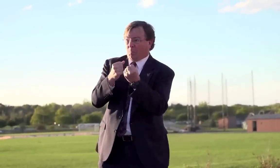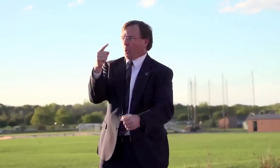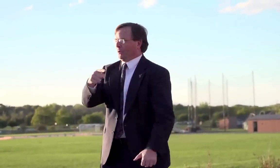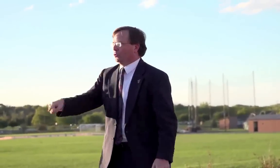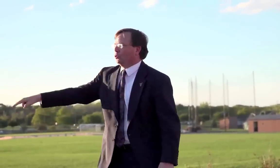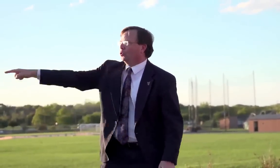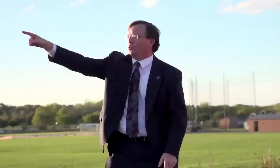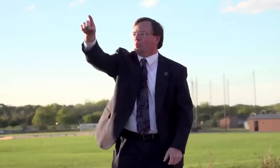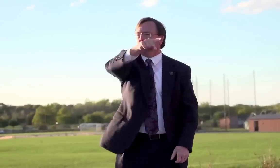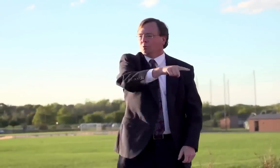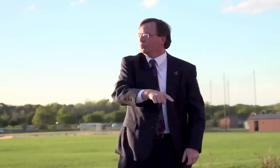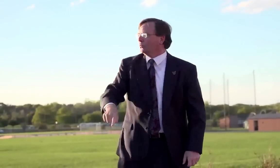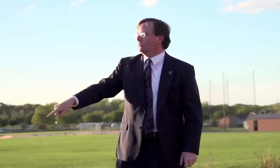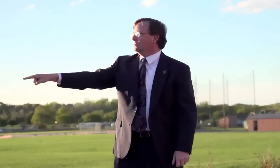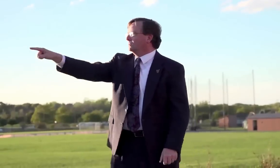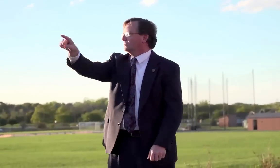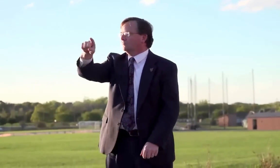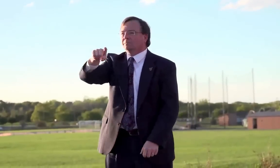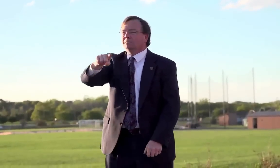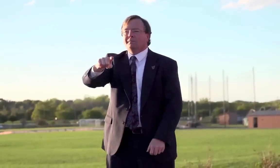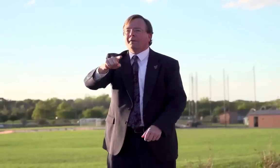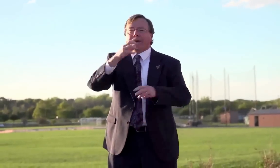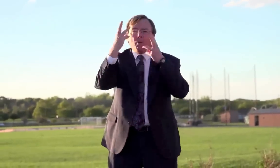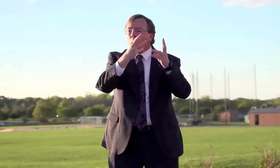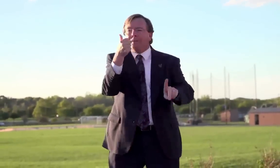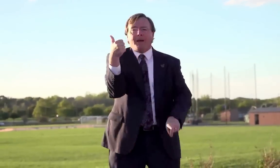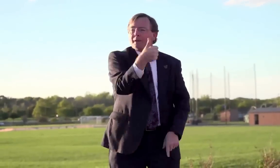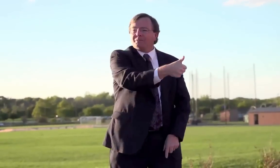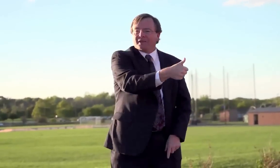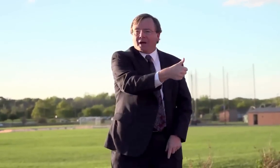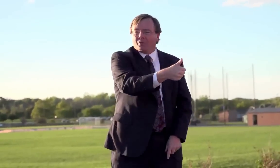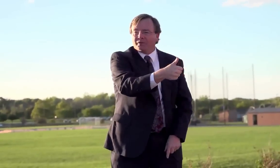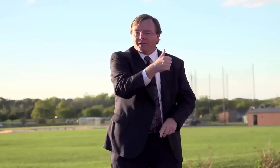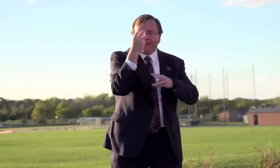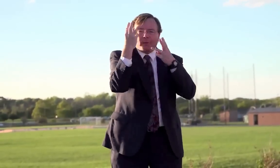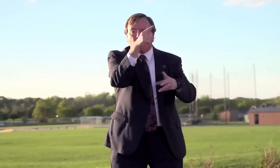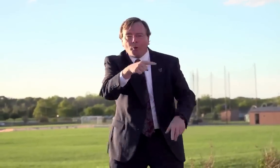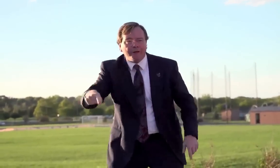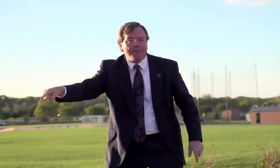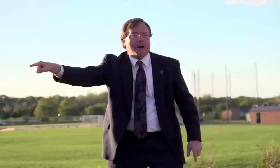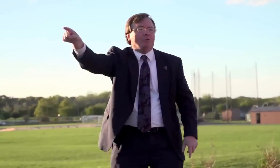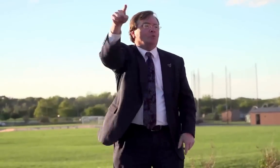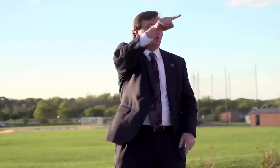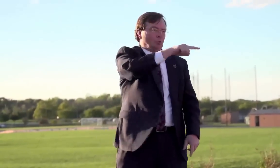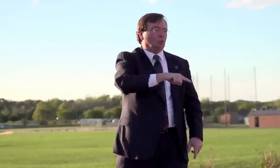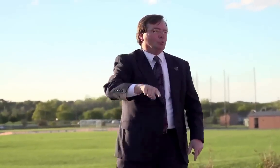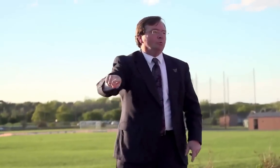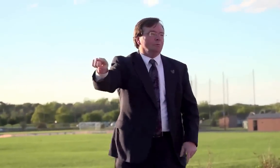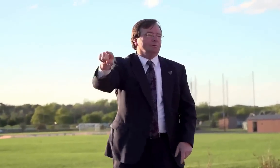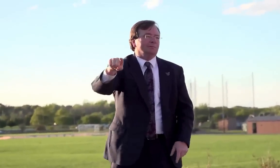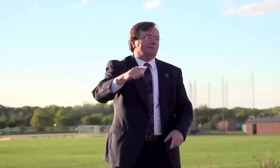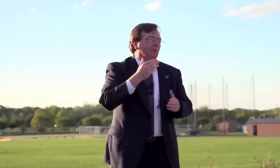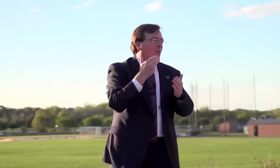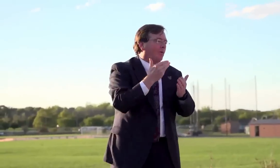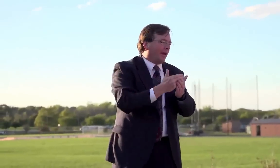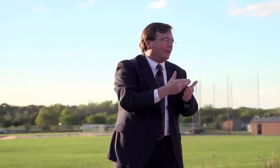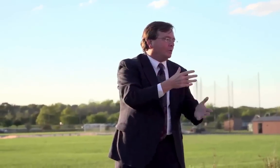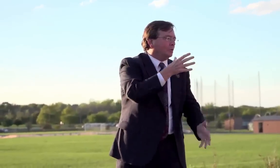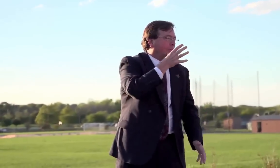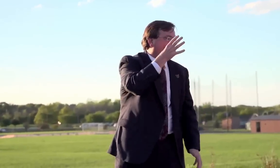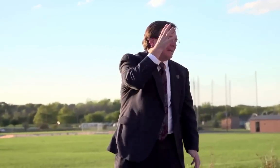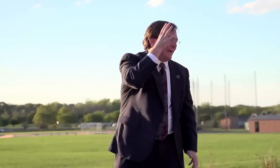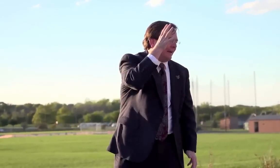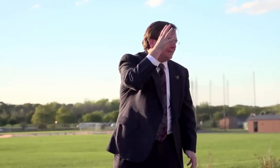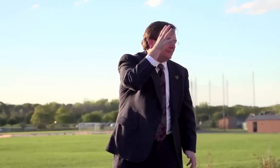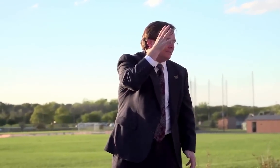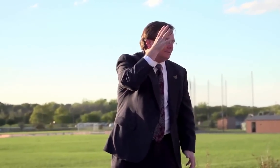They contacted us and told us that we wanted to support you. We're thinking about all of you here, and so thank you so much